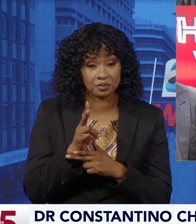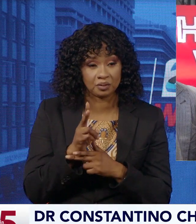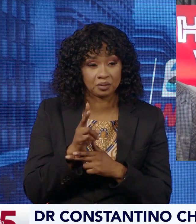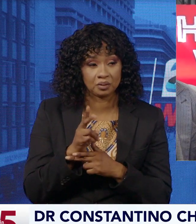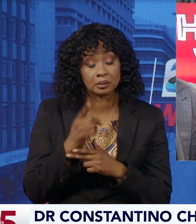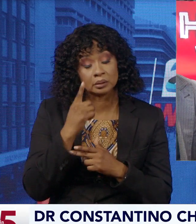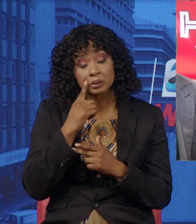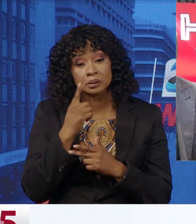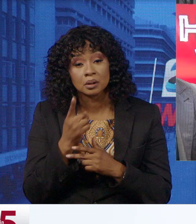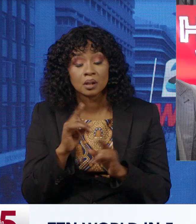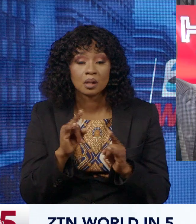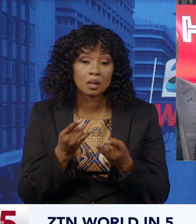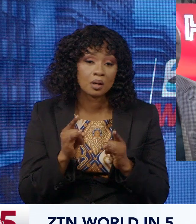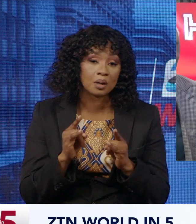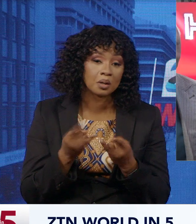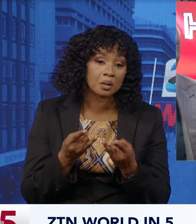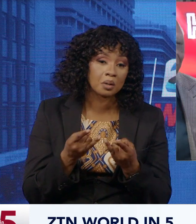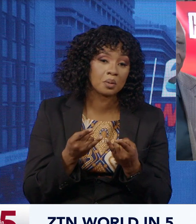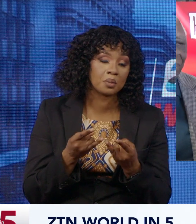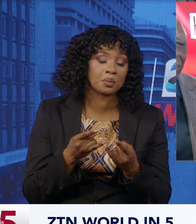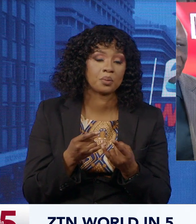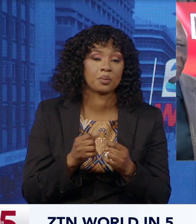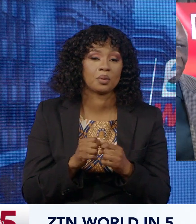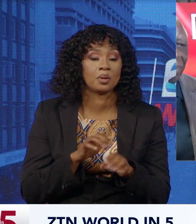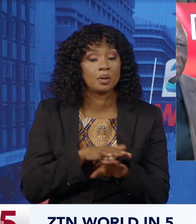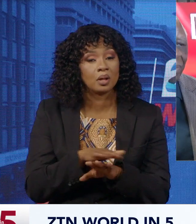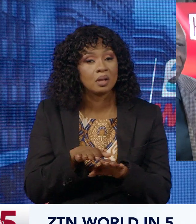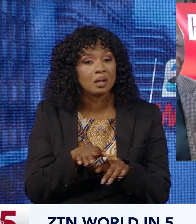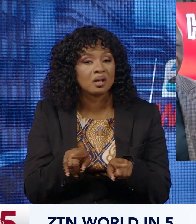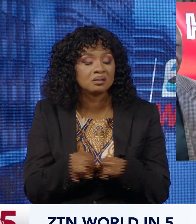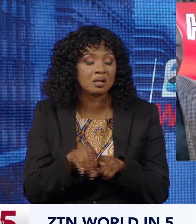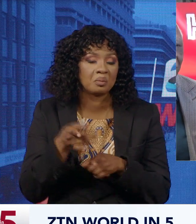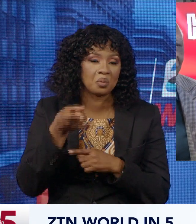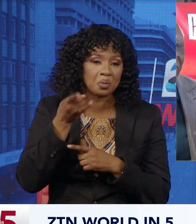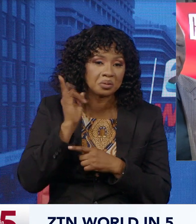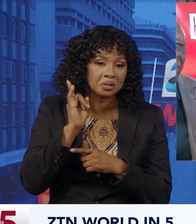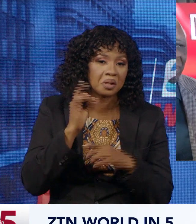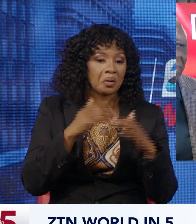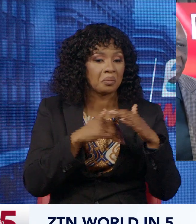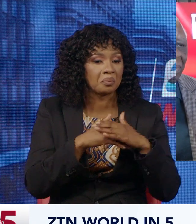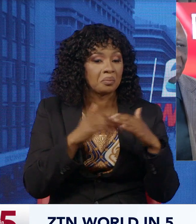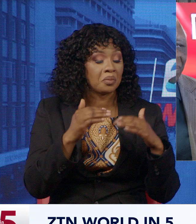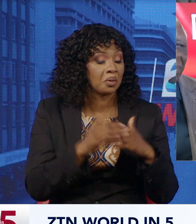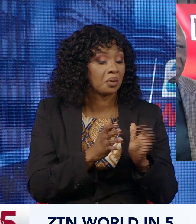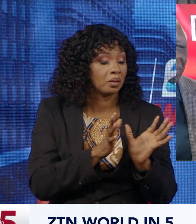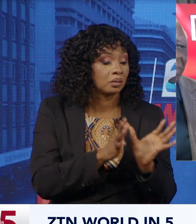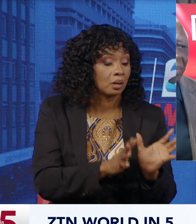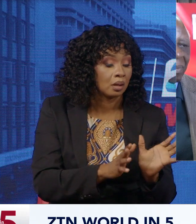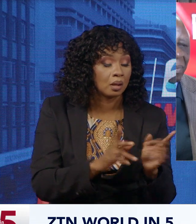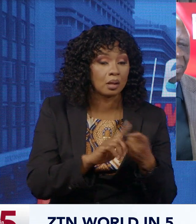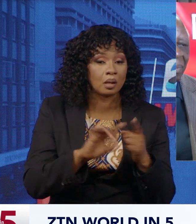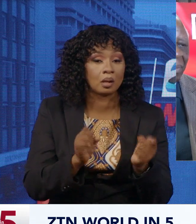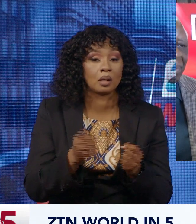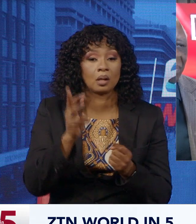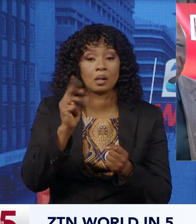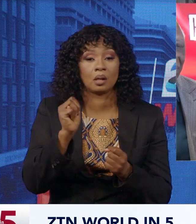to see where the hotel is going to be constructed, the museum itself is going